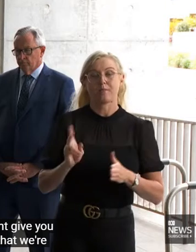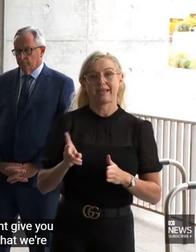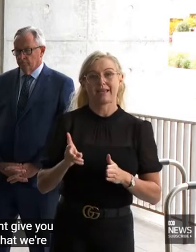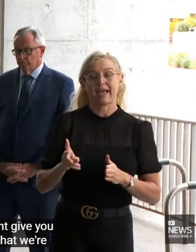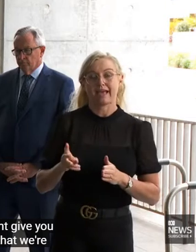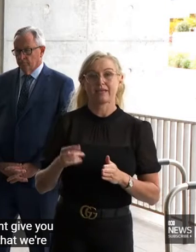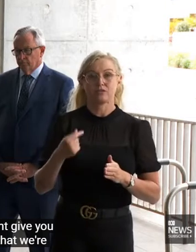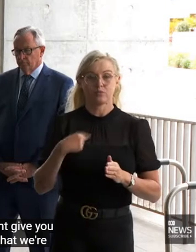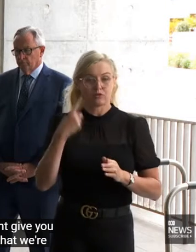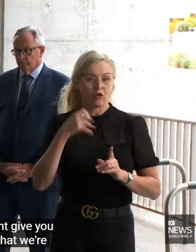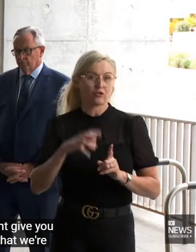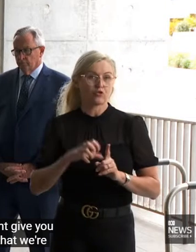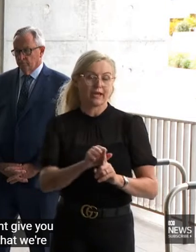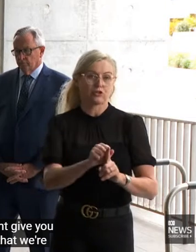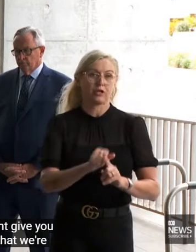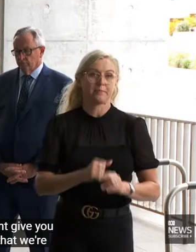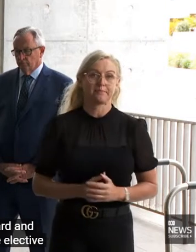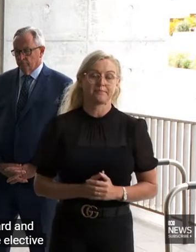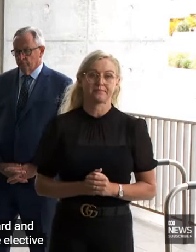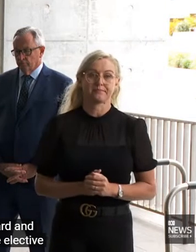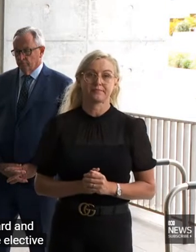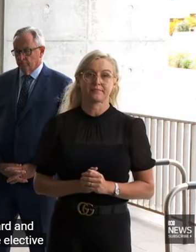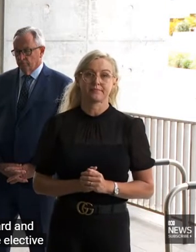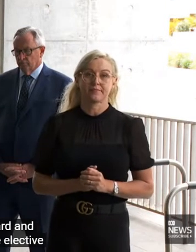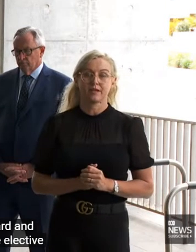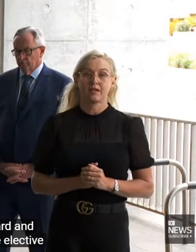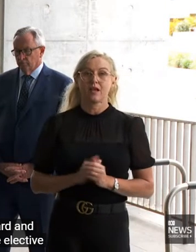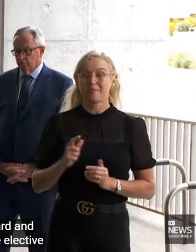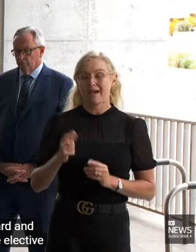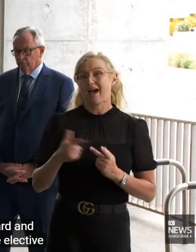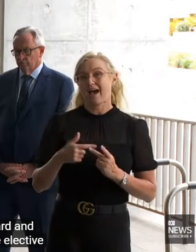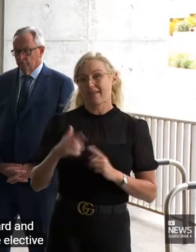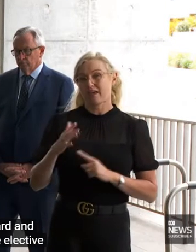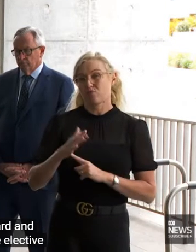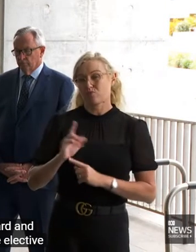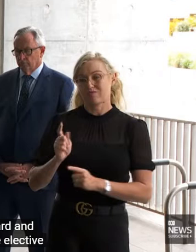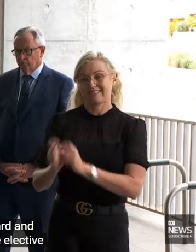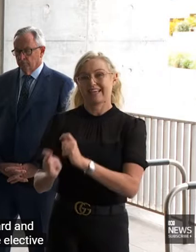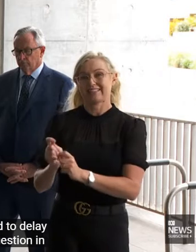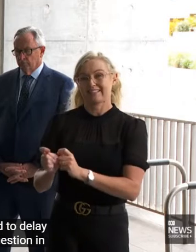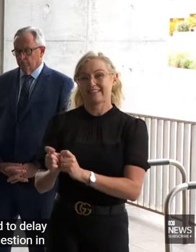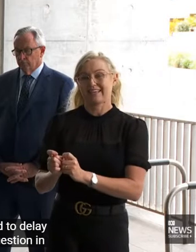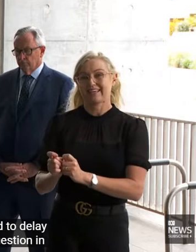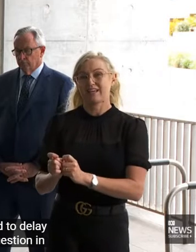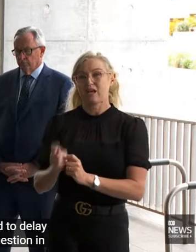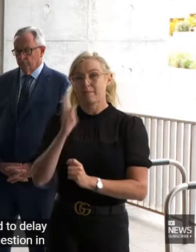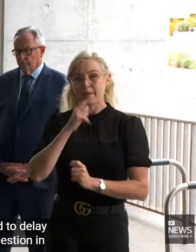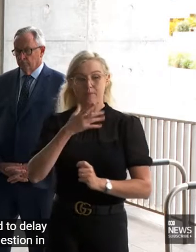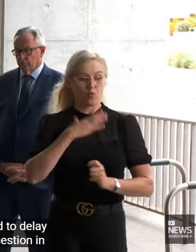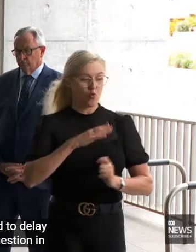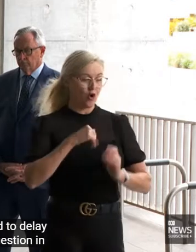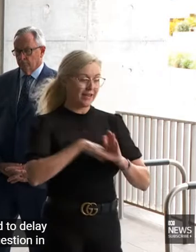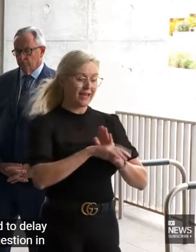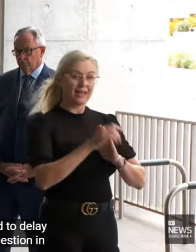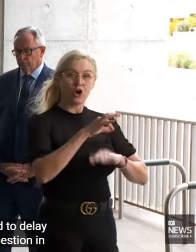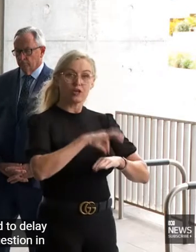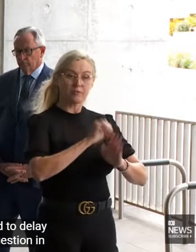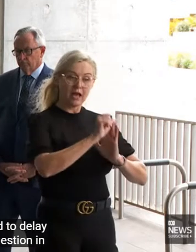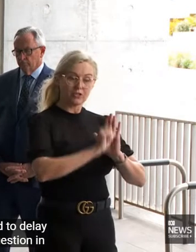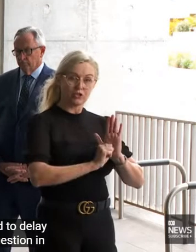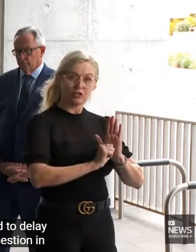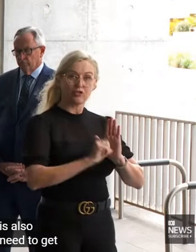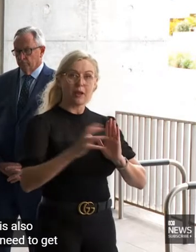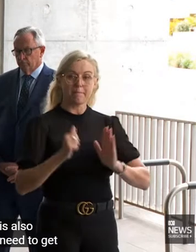from last year. The question in relation to testing is also important, because we need to get, that just goes to the point, I'd really